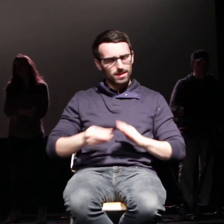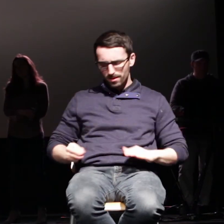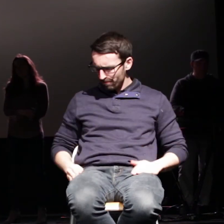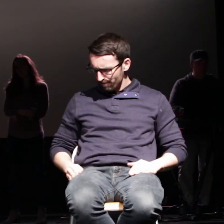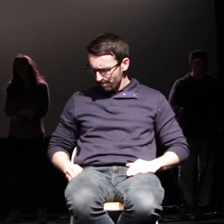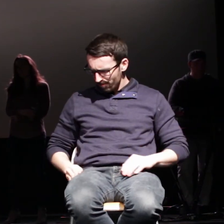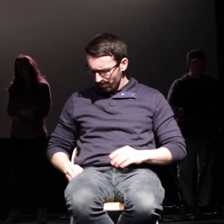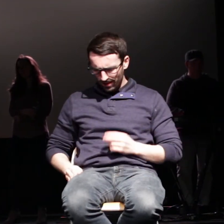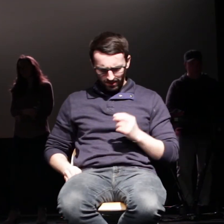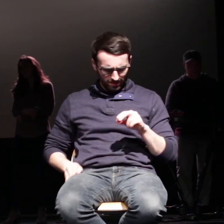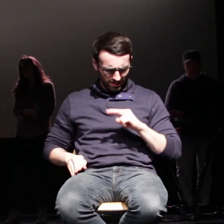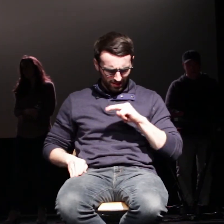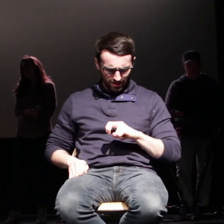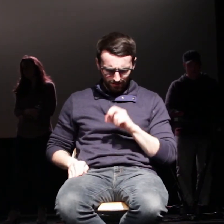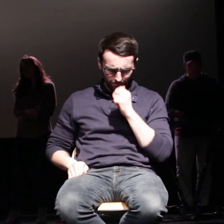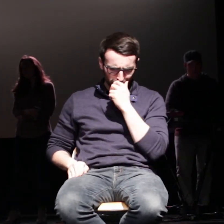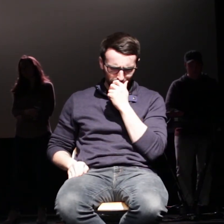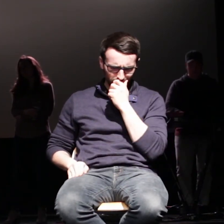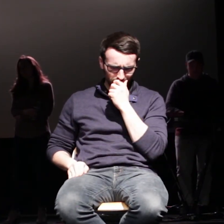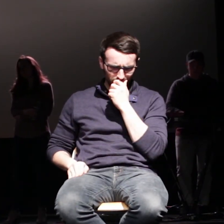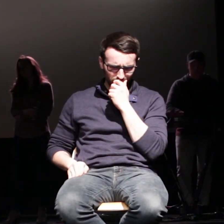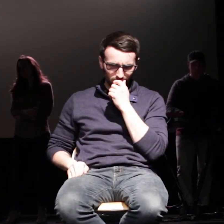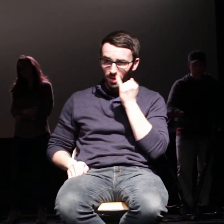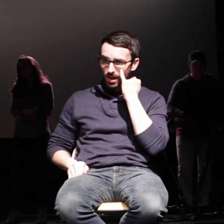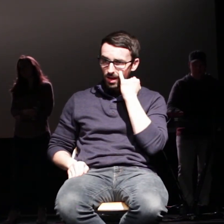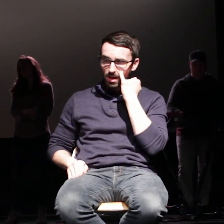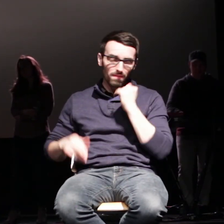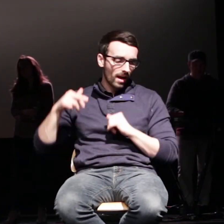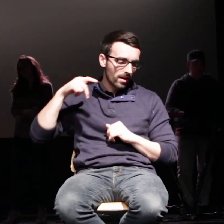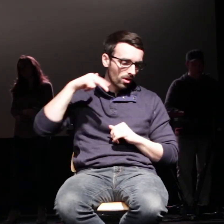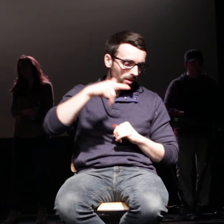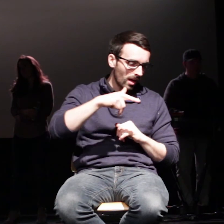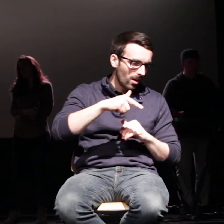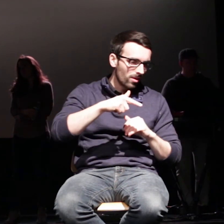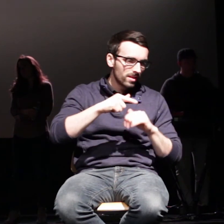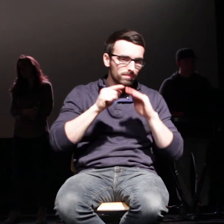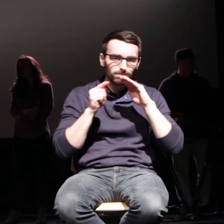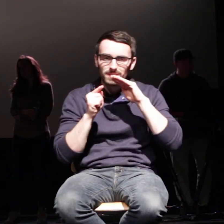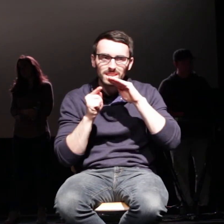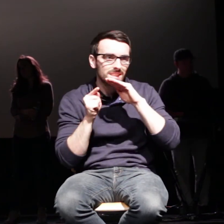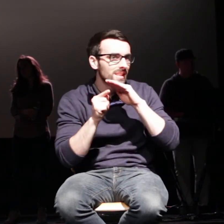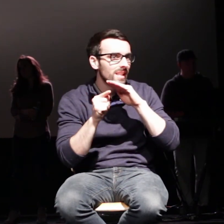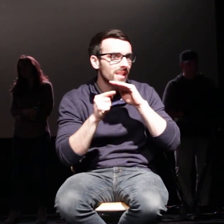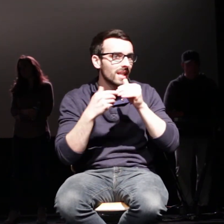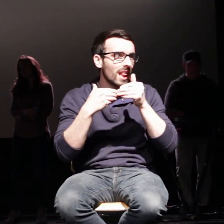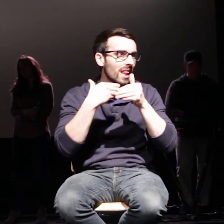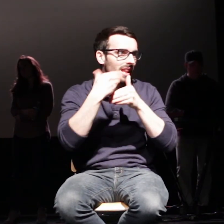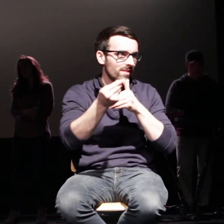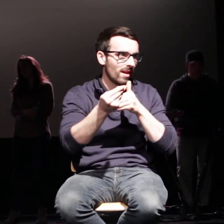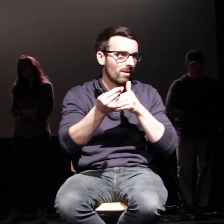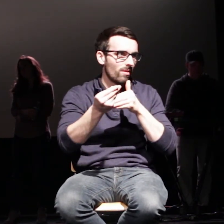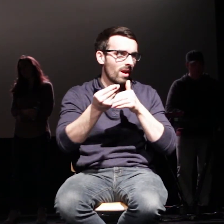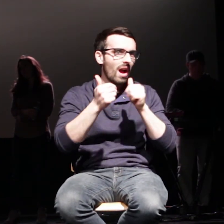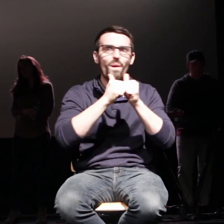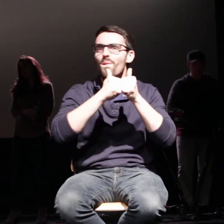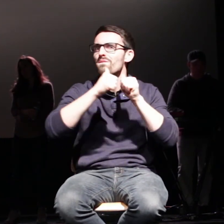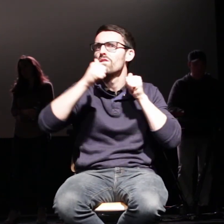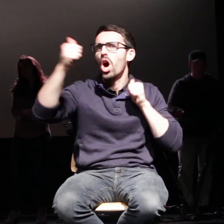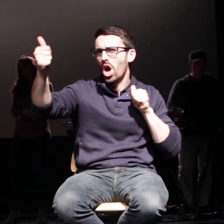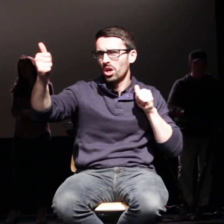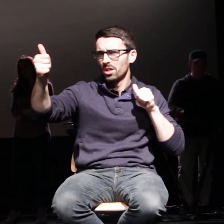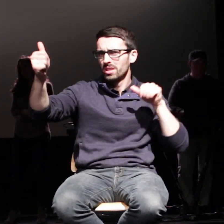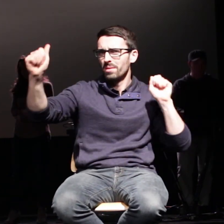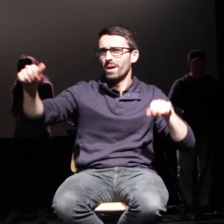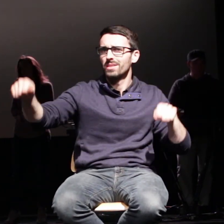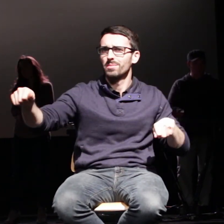chair thinking to myself, I wonder if I go down the stairs, I sneak out the back door, I wonder how far away I could get. If I could